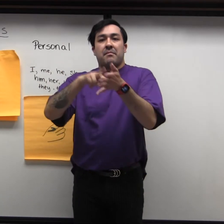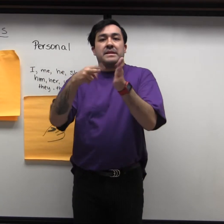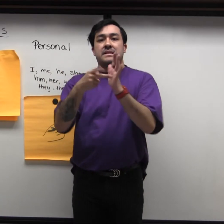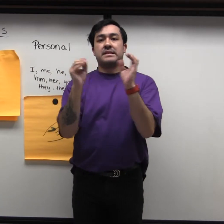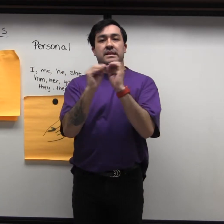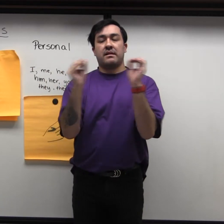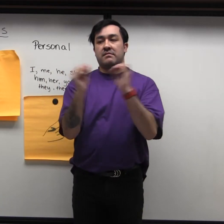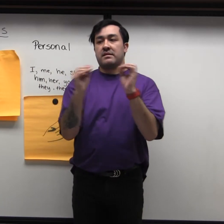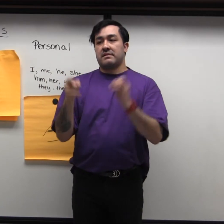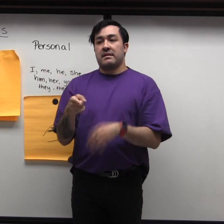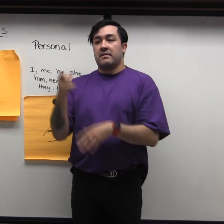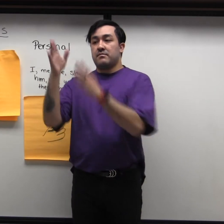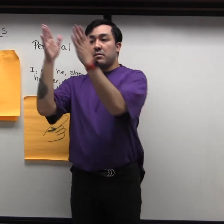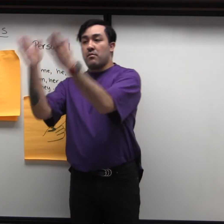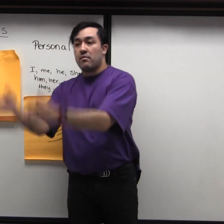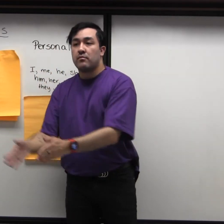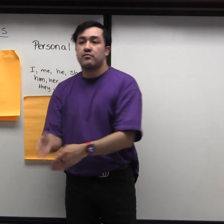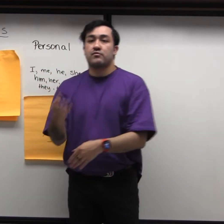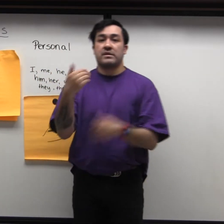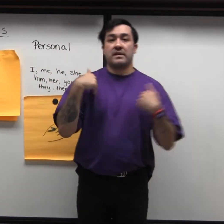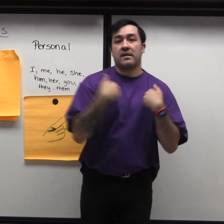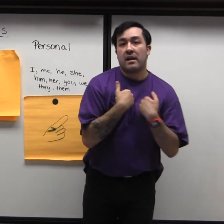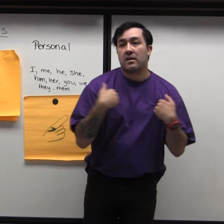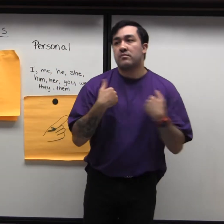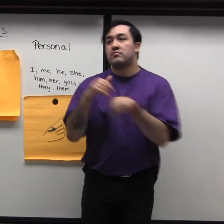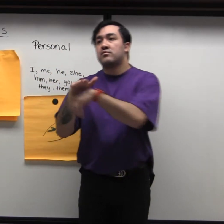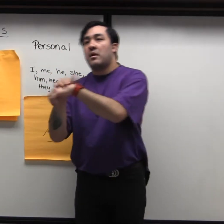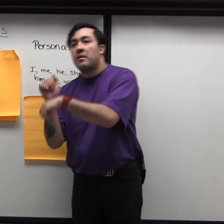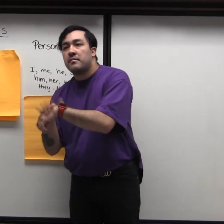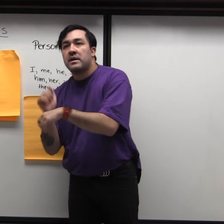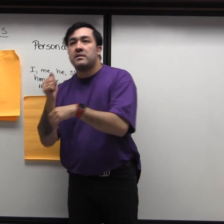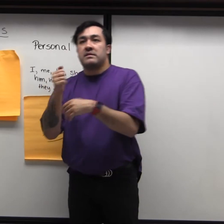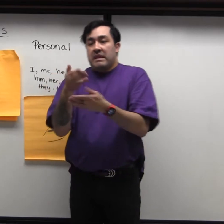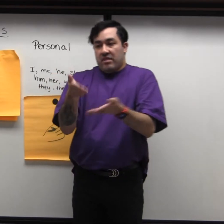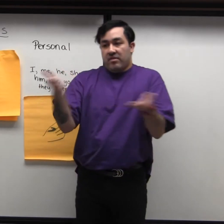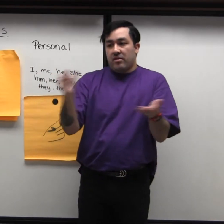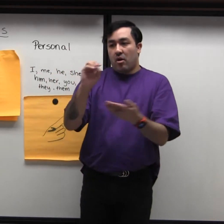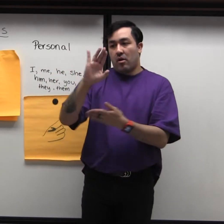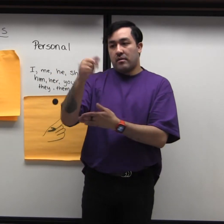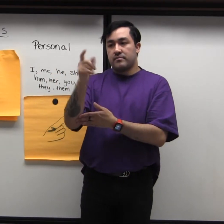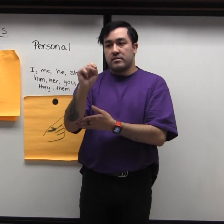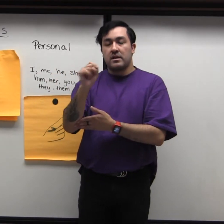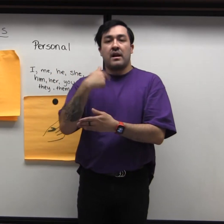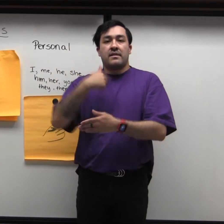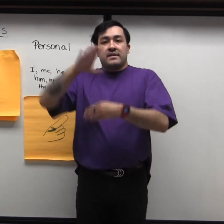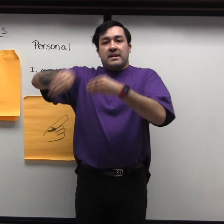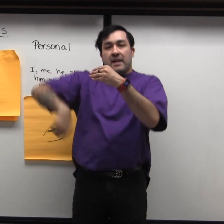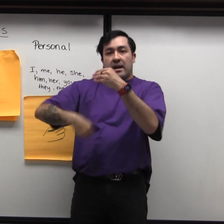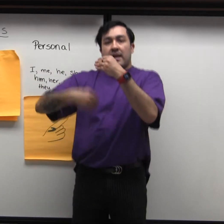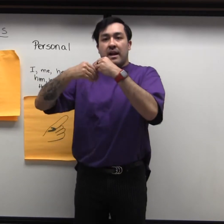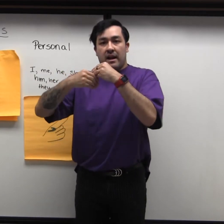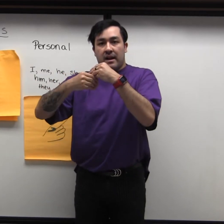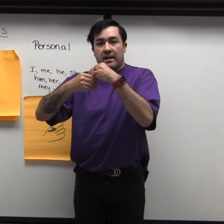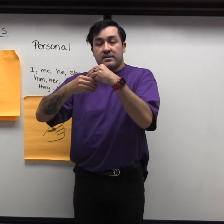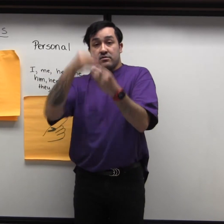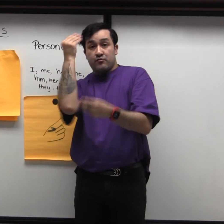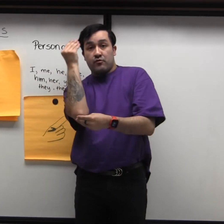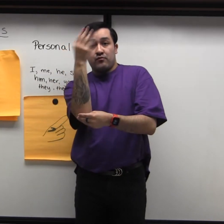friend, that doesn't really mean anything. It could be a person, it could be an animal, it could be a thing, it could be an object. So I have to